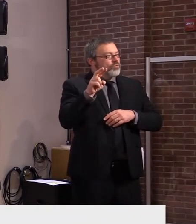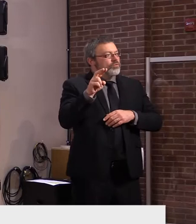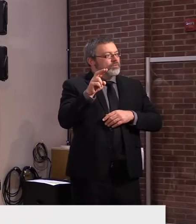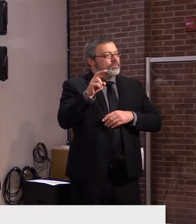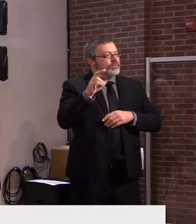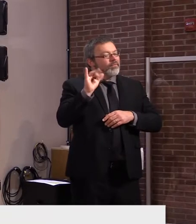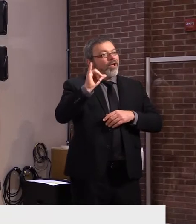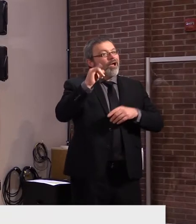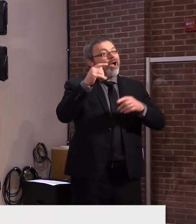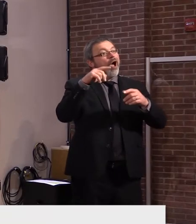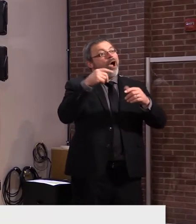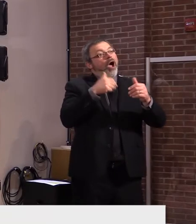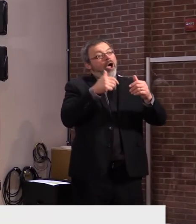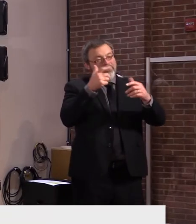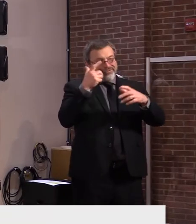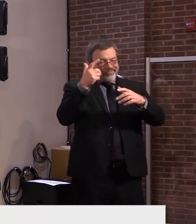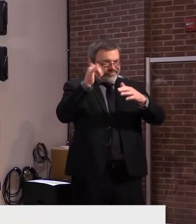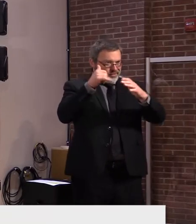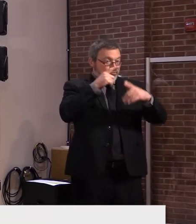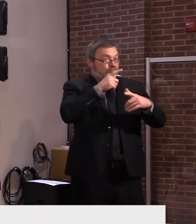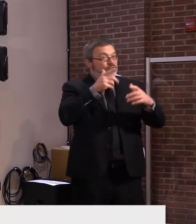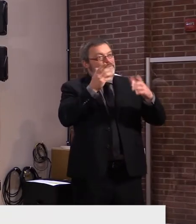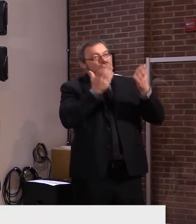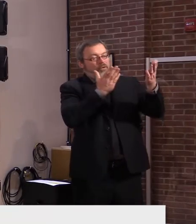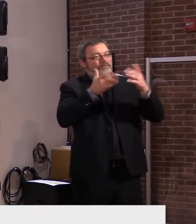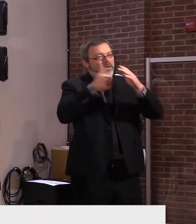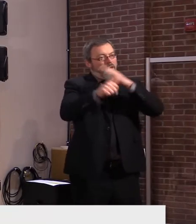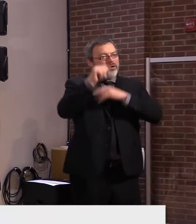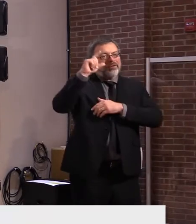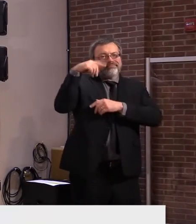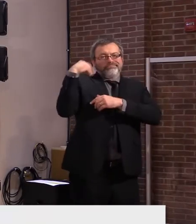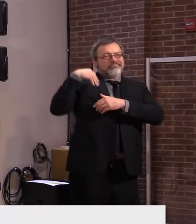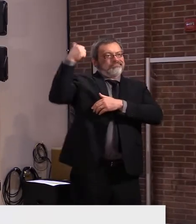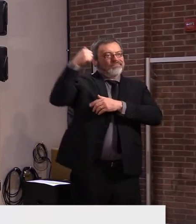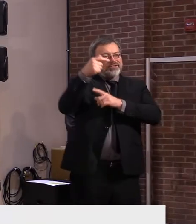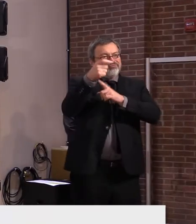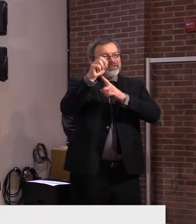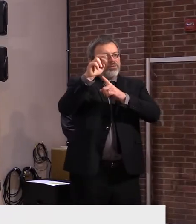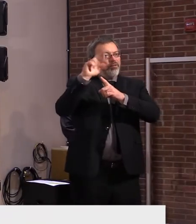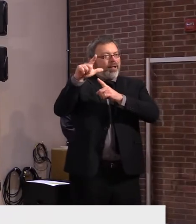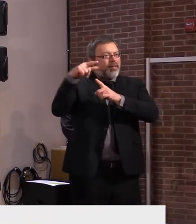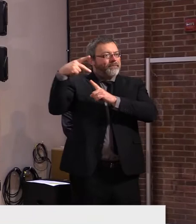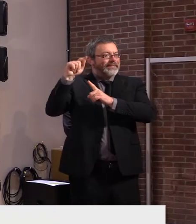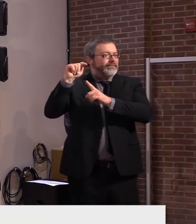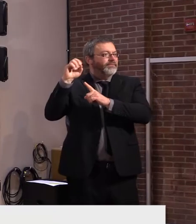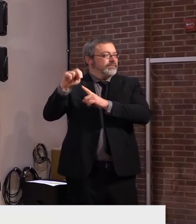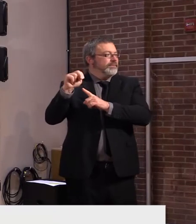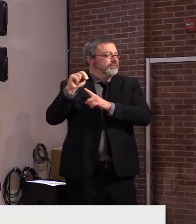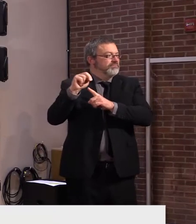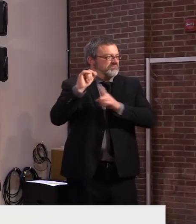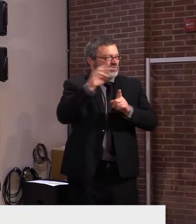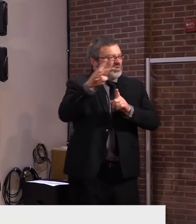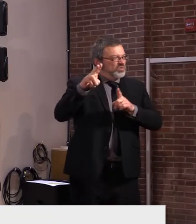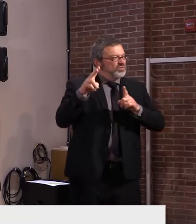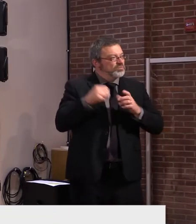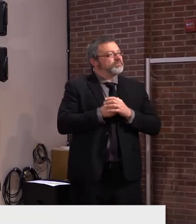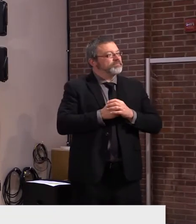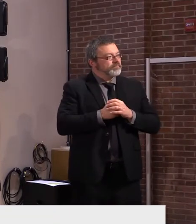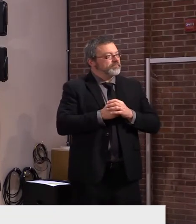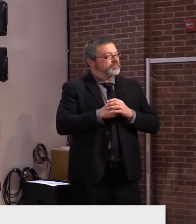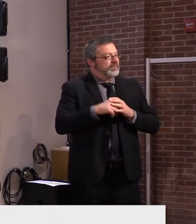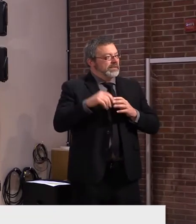Sidney because it's a reminder of how important it is to thank those World War II vets of the Greatest Generation whenever you have the